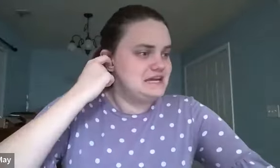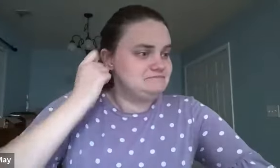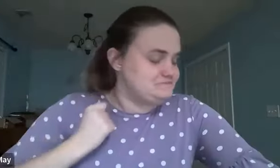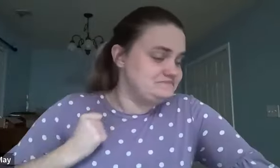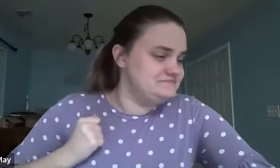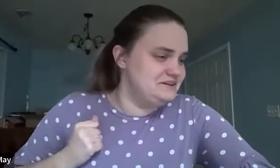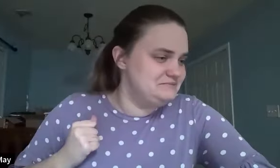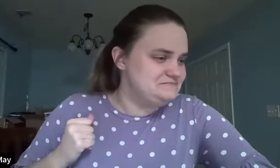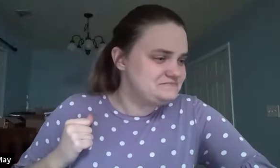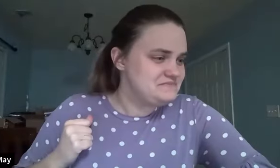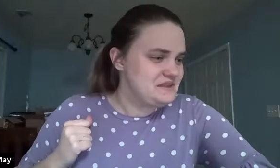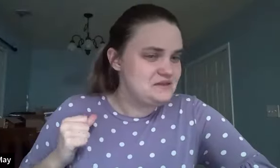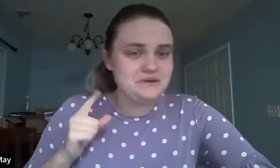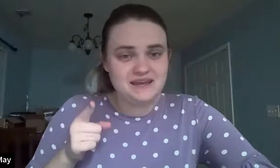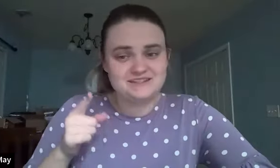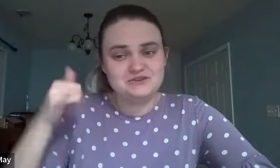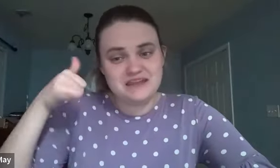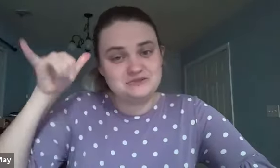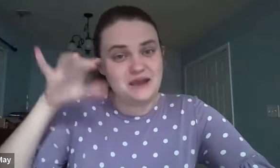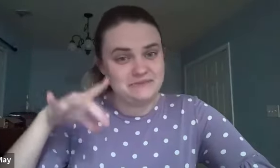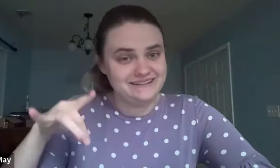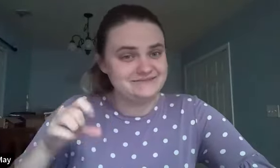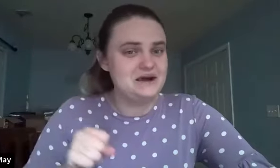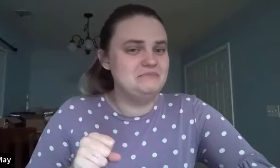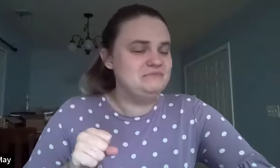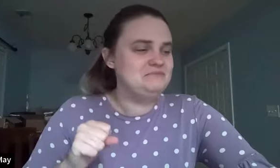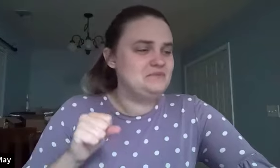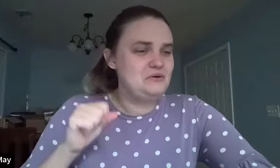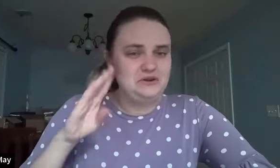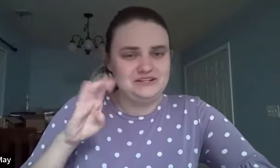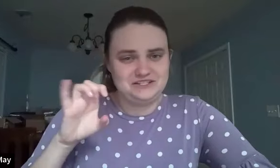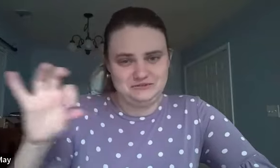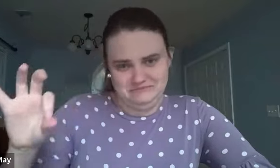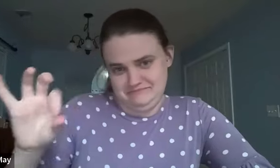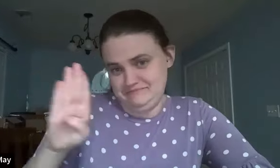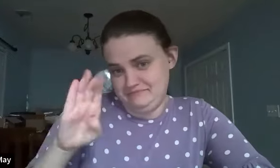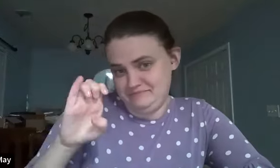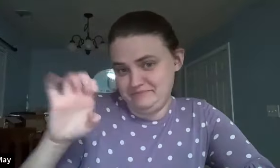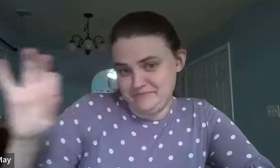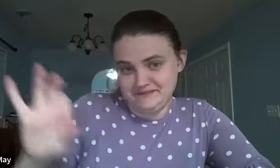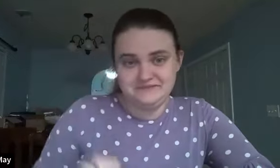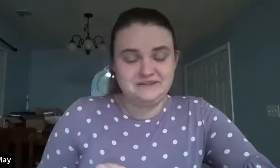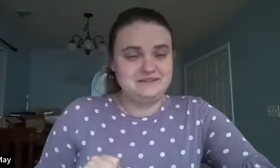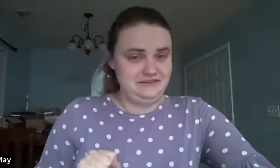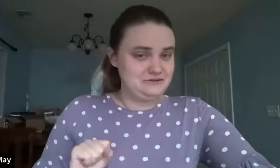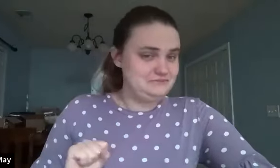day. But yeah, so you can do cow meat, or you could just do beef, either